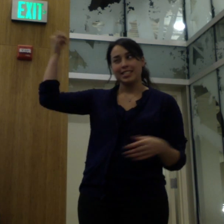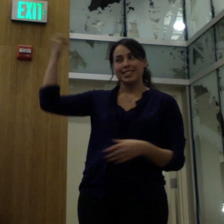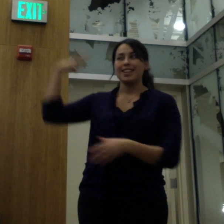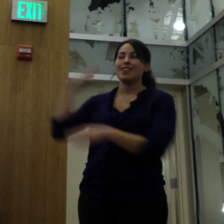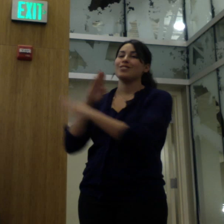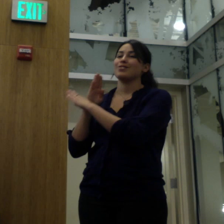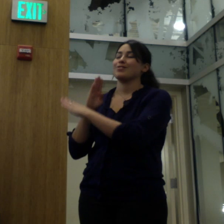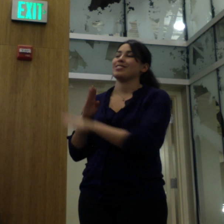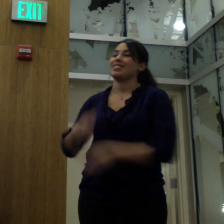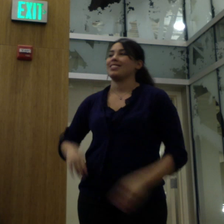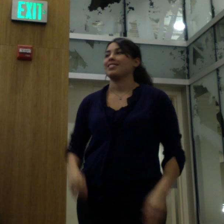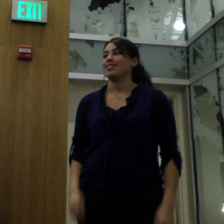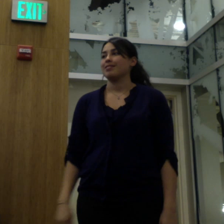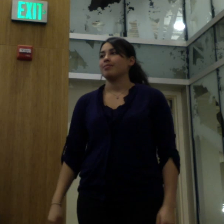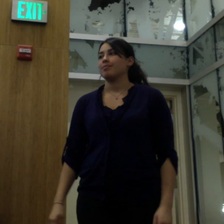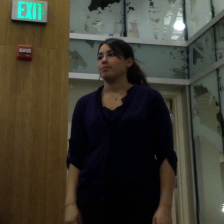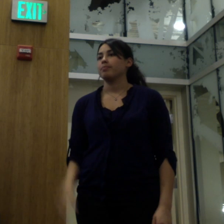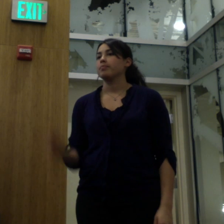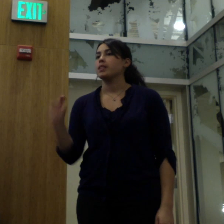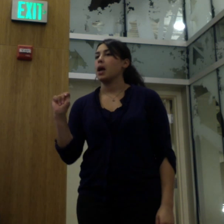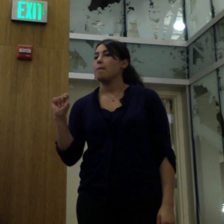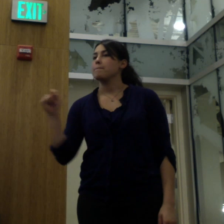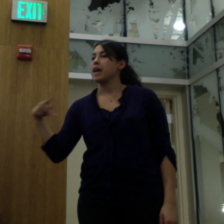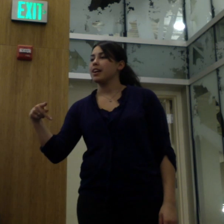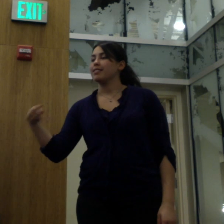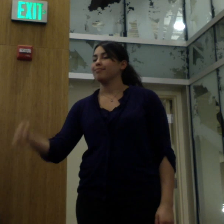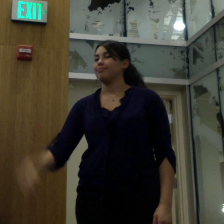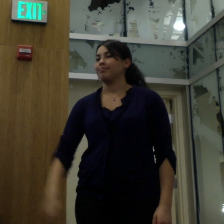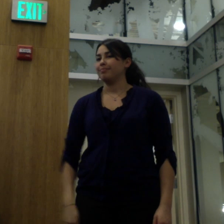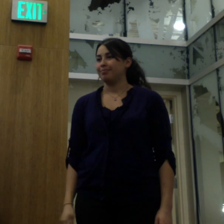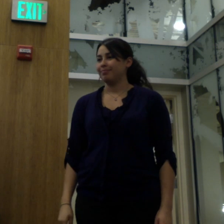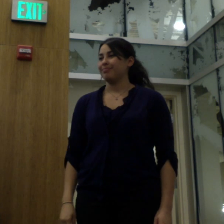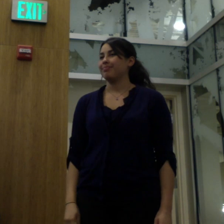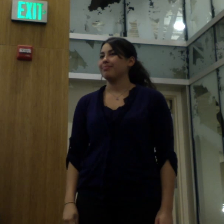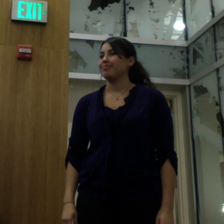sunscreen. Toilet paper.